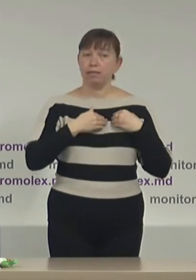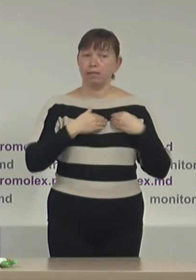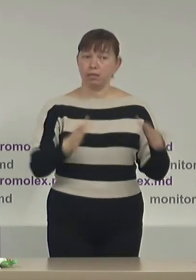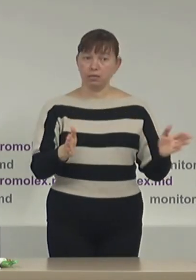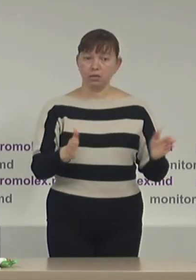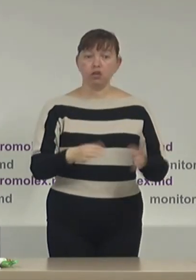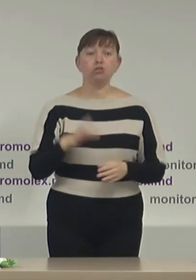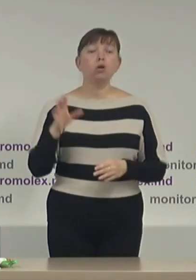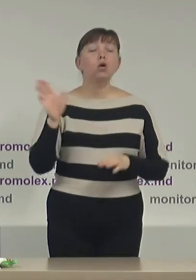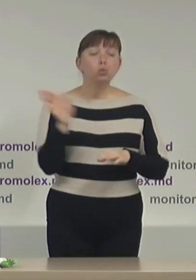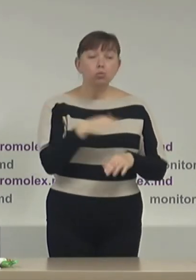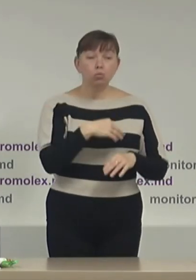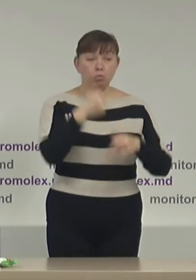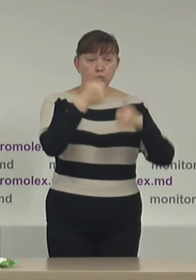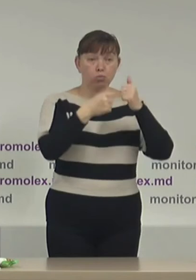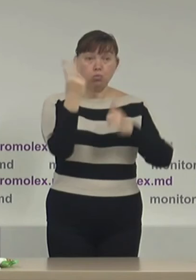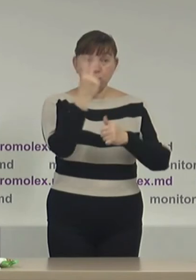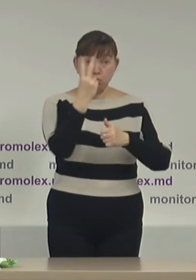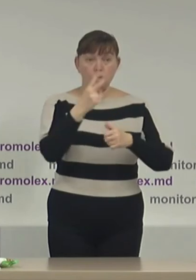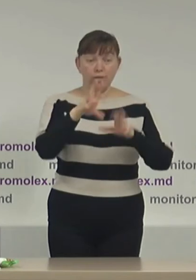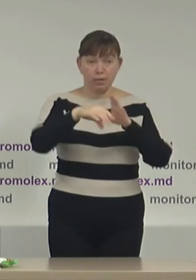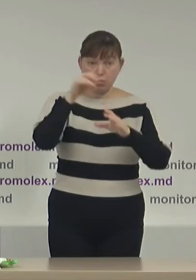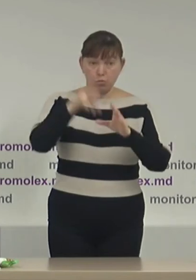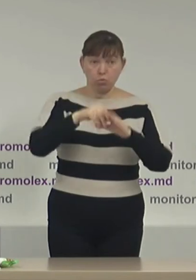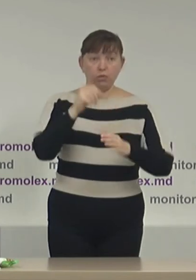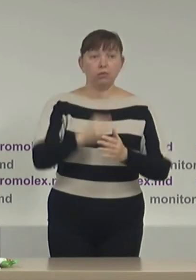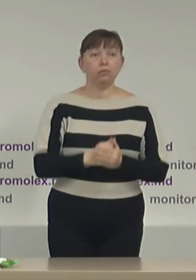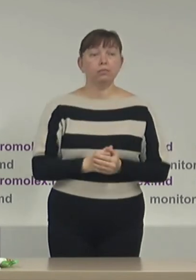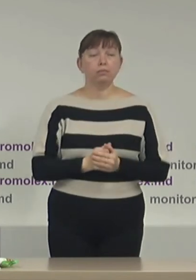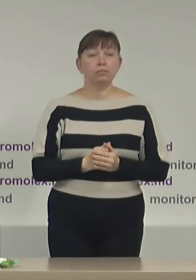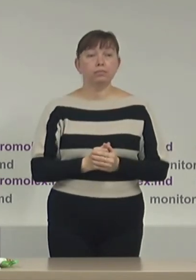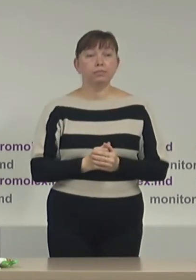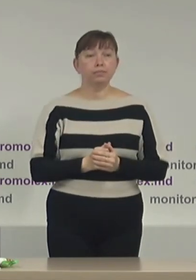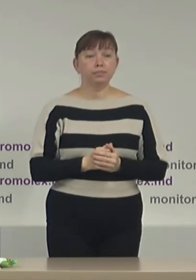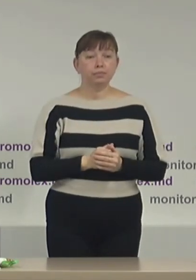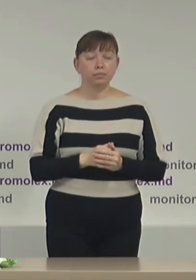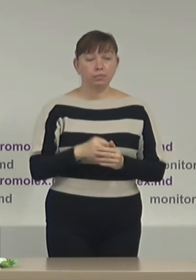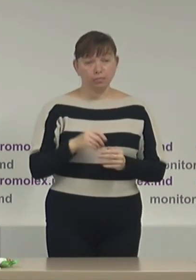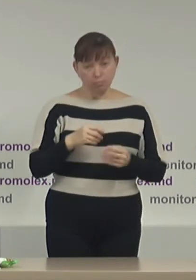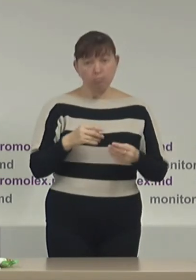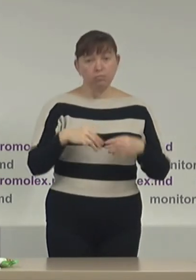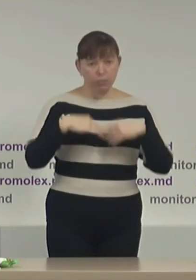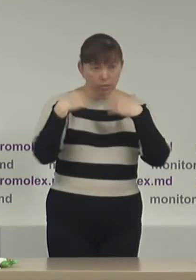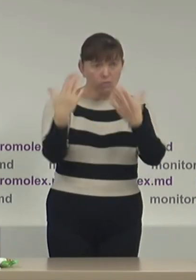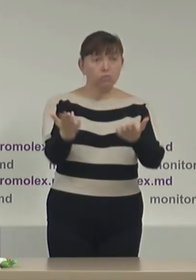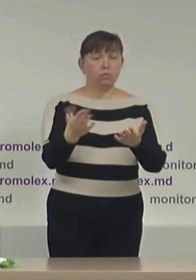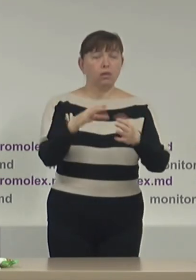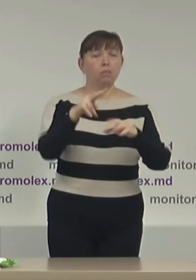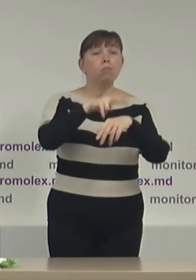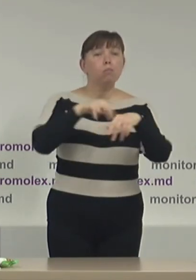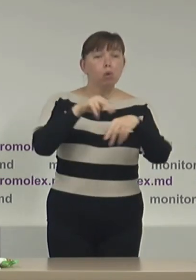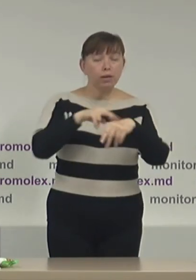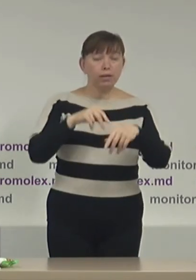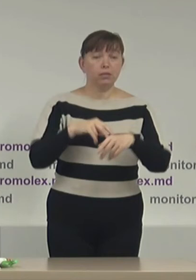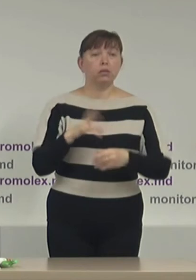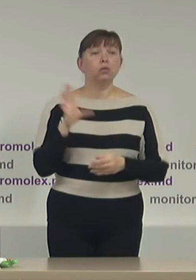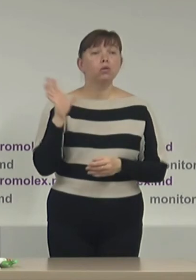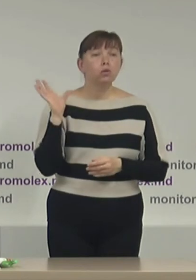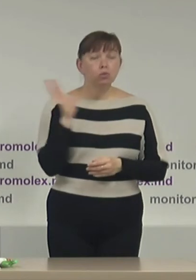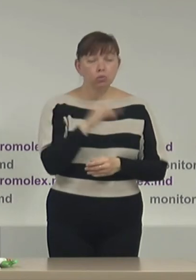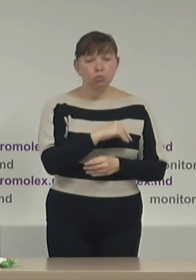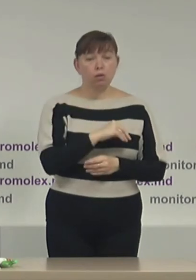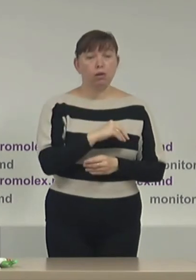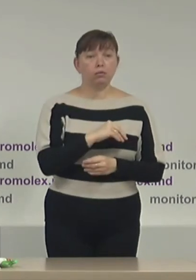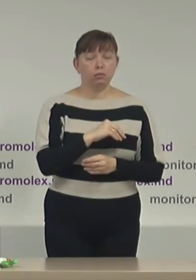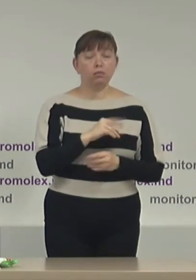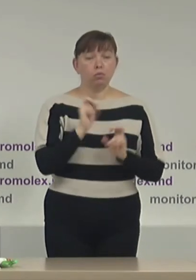So we are open, after the second round of the elections, to provide to law enforcement